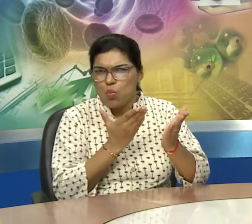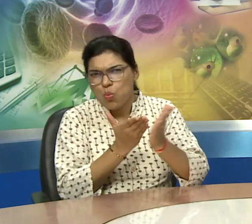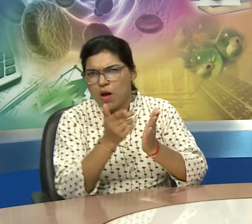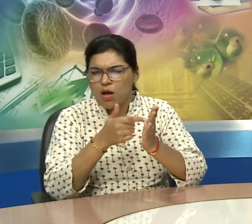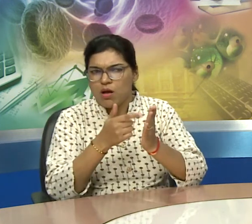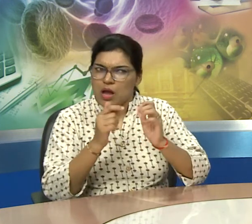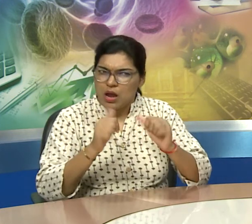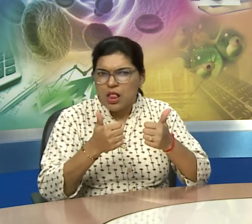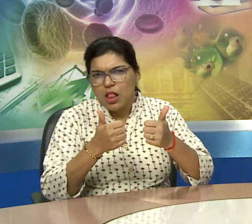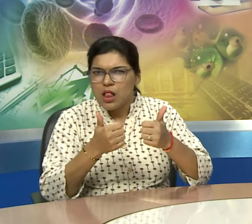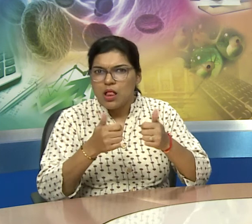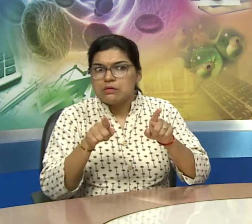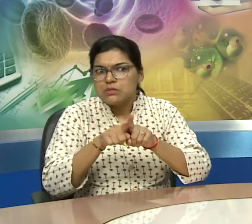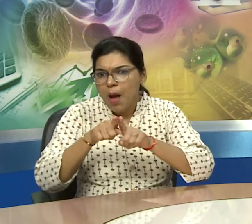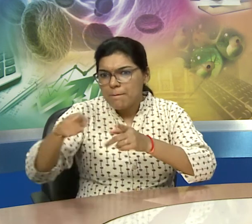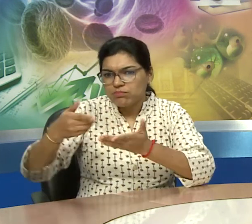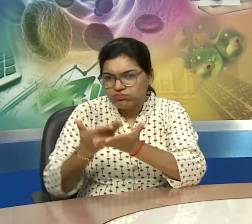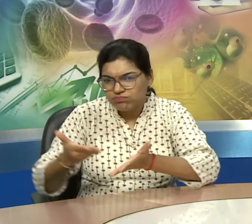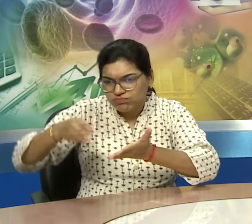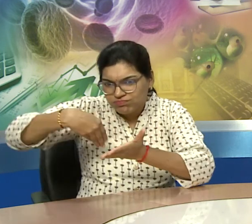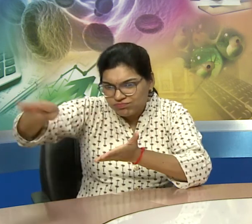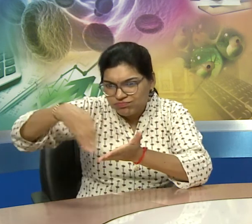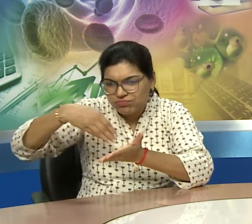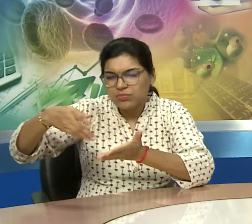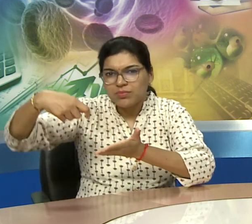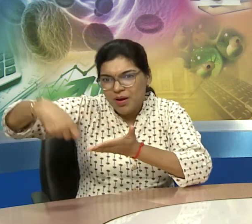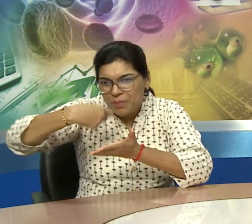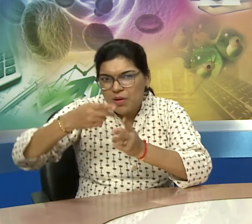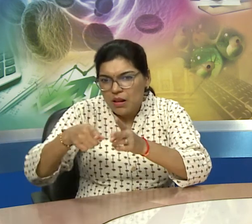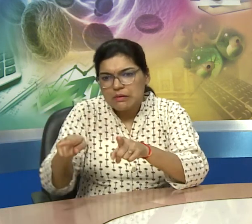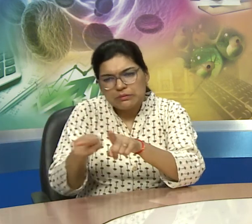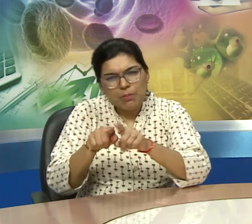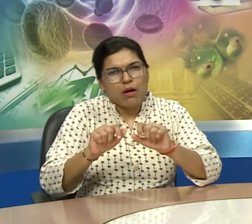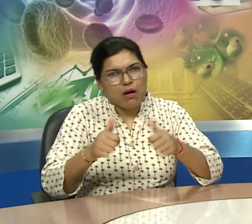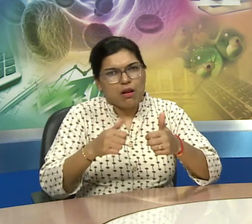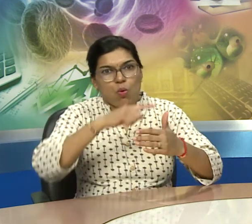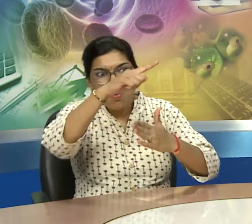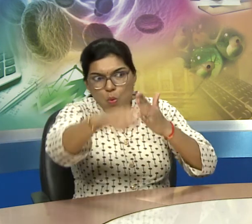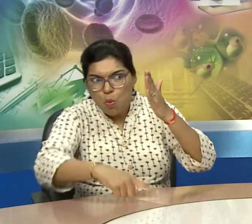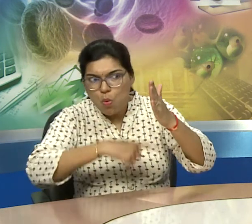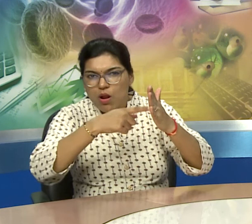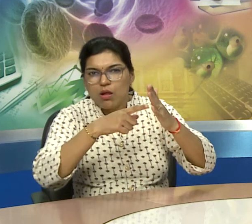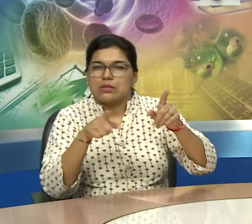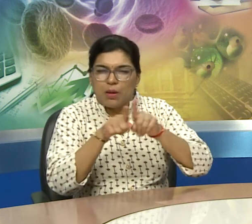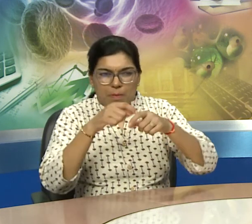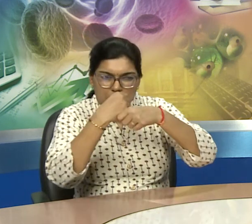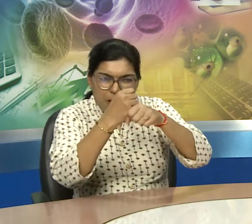metal was discovered, metal wheels with spokes, they replaced such wooden